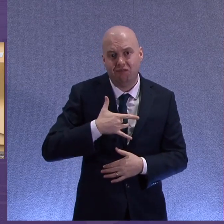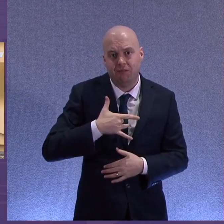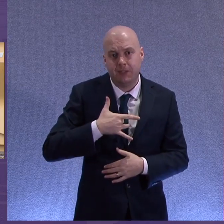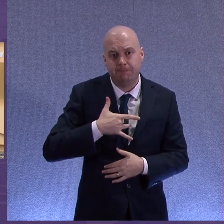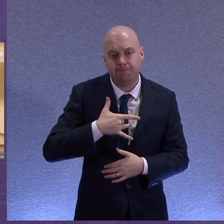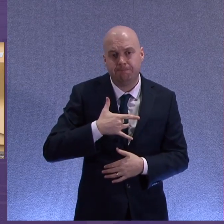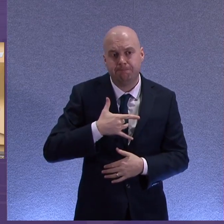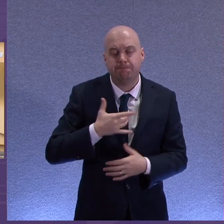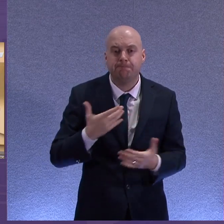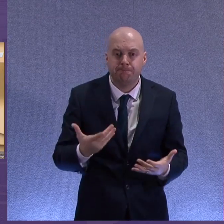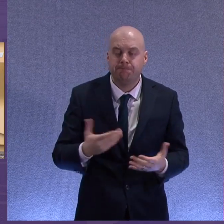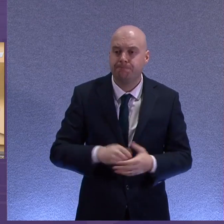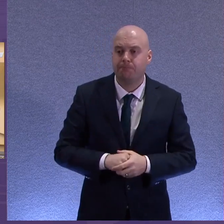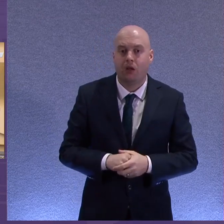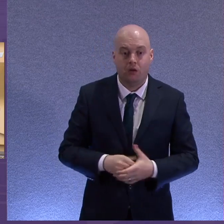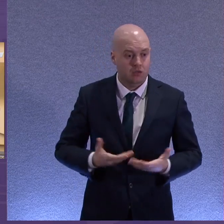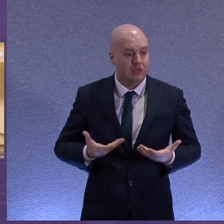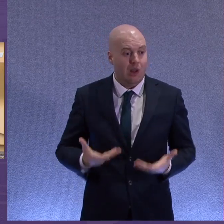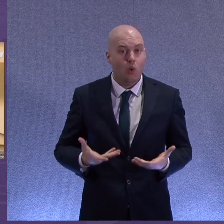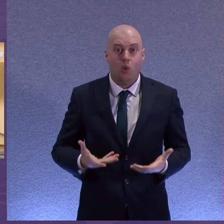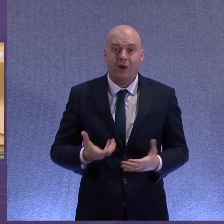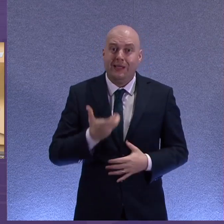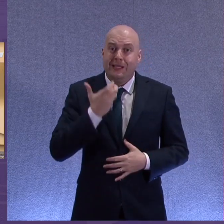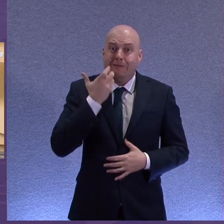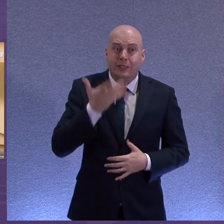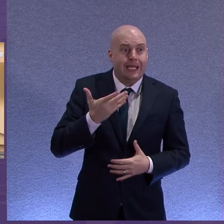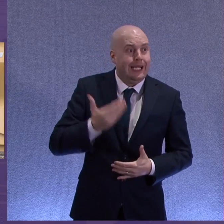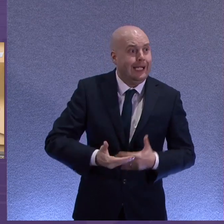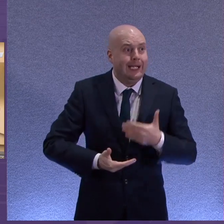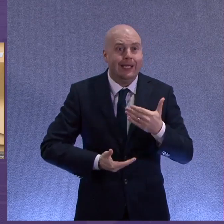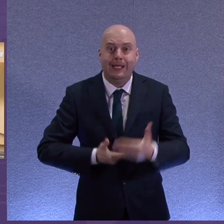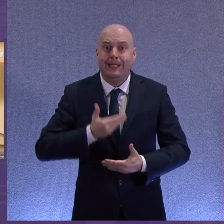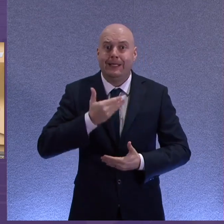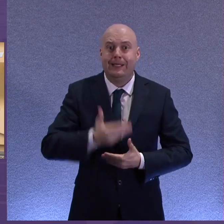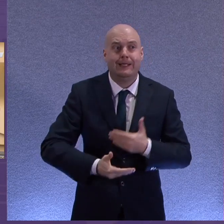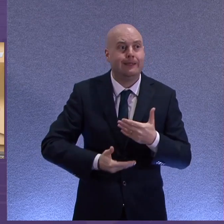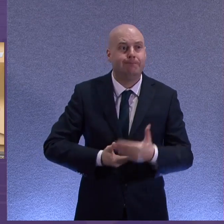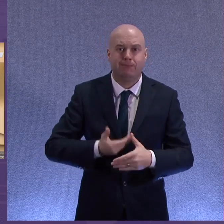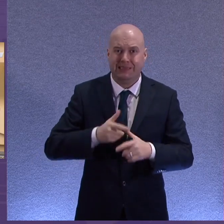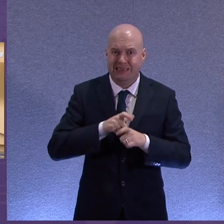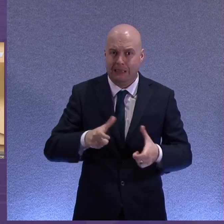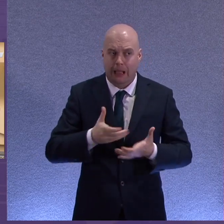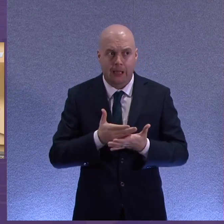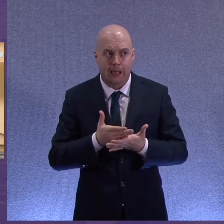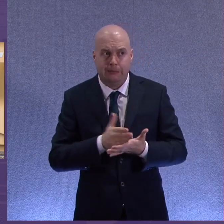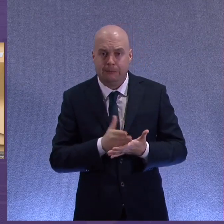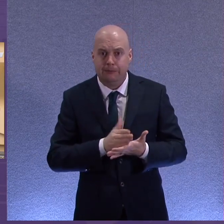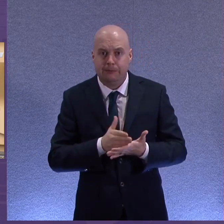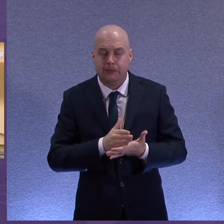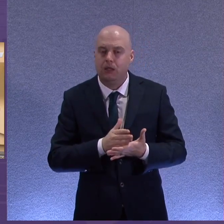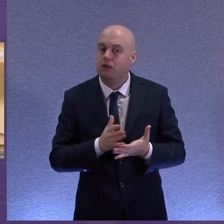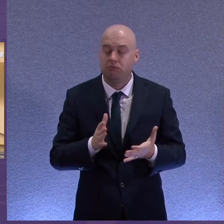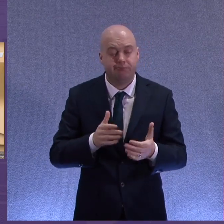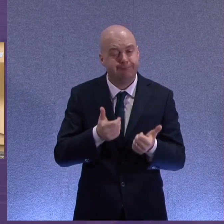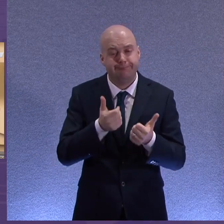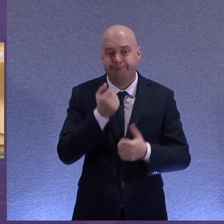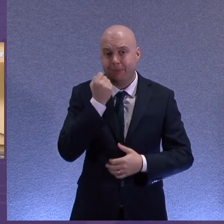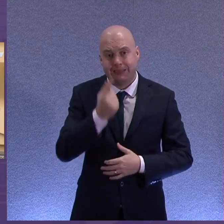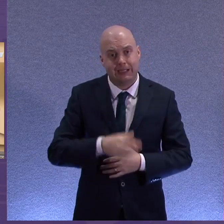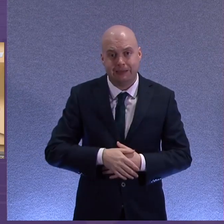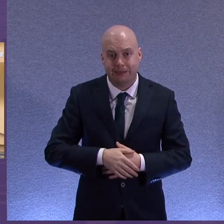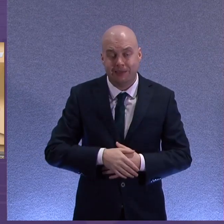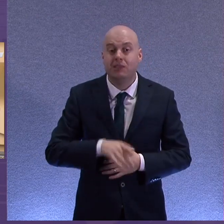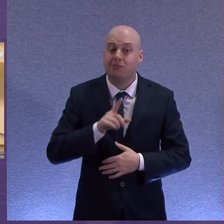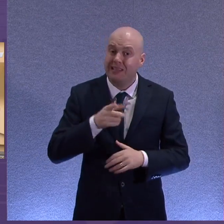we face right now is quite a stark one. If we all comply with these measures, then many fewer of us will die of